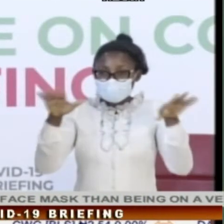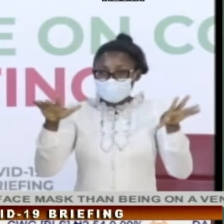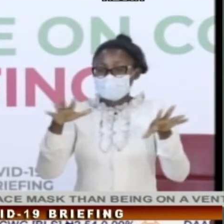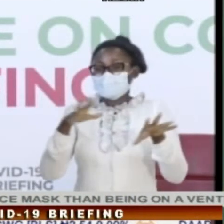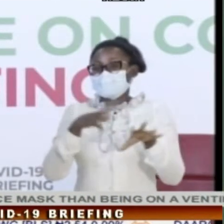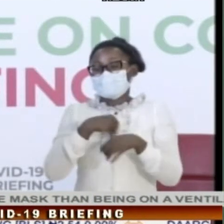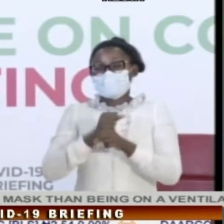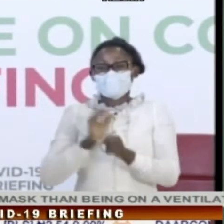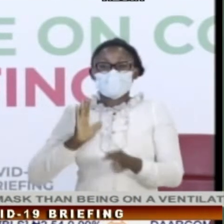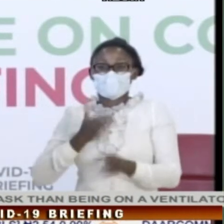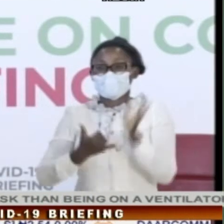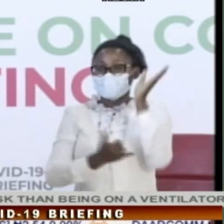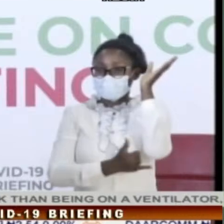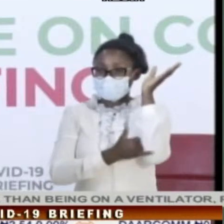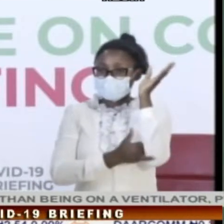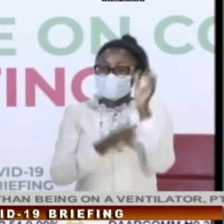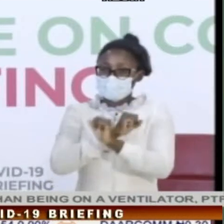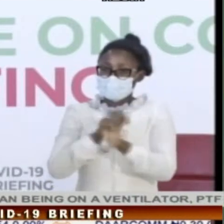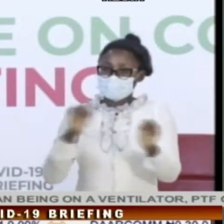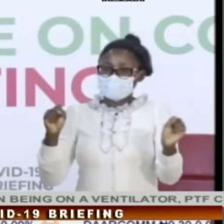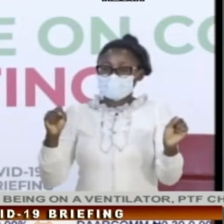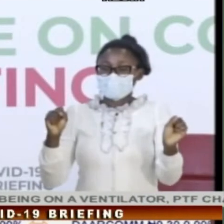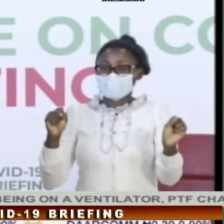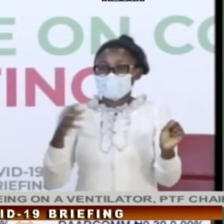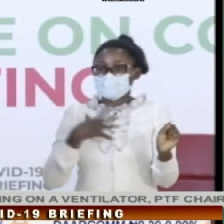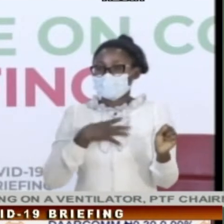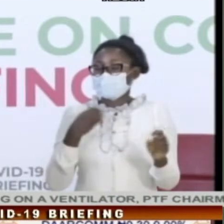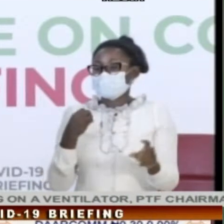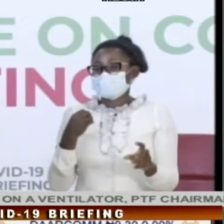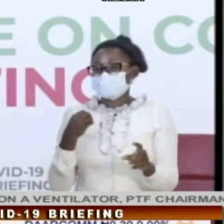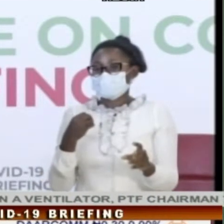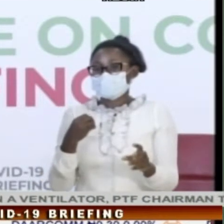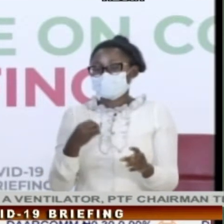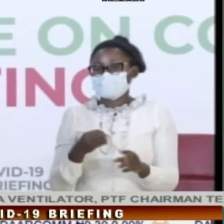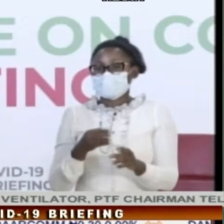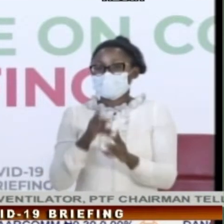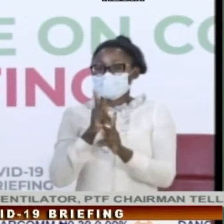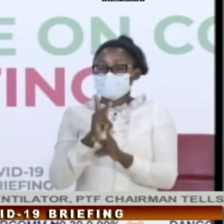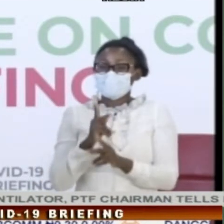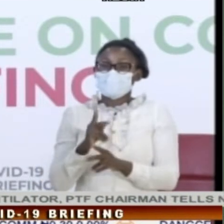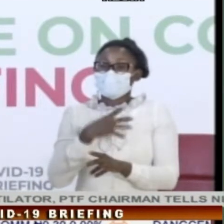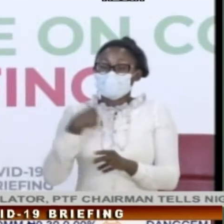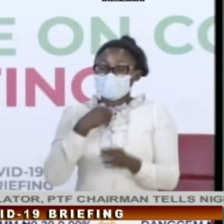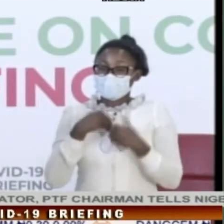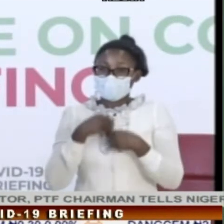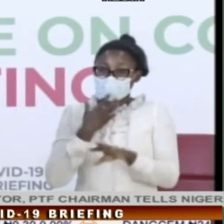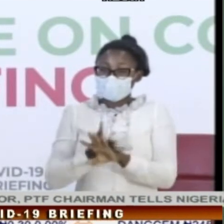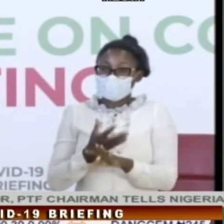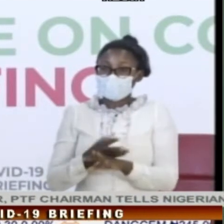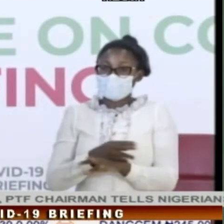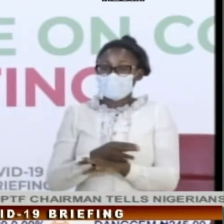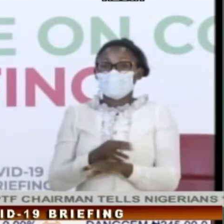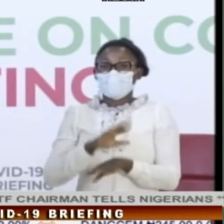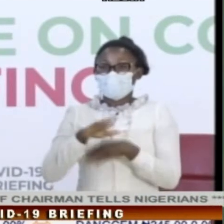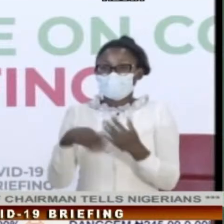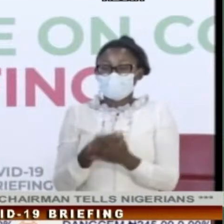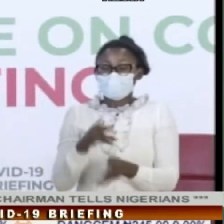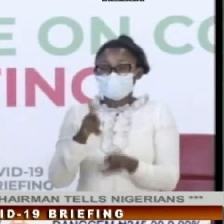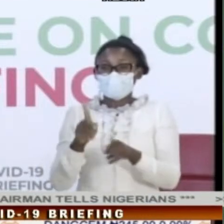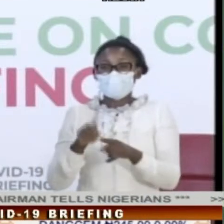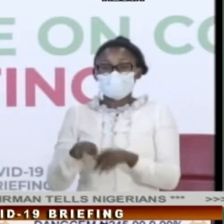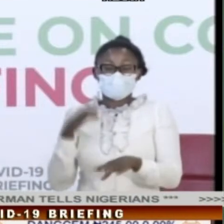make our country safe again. We urge the subnationals to enforce